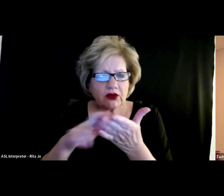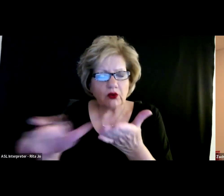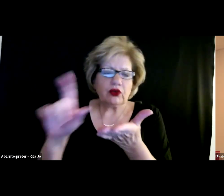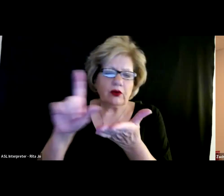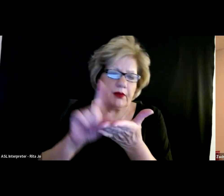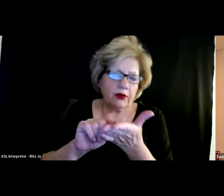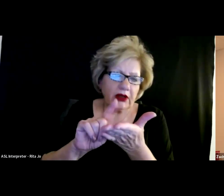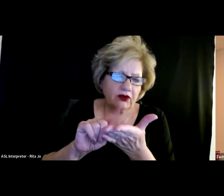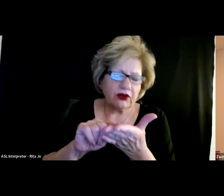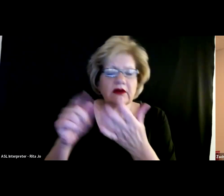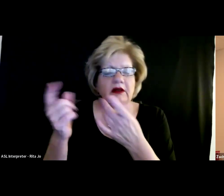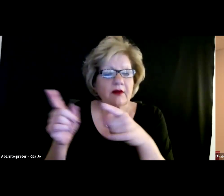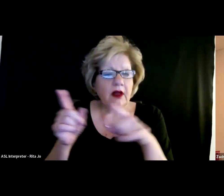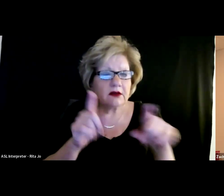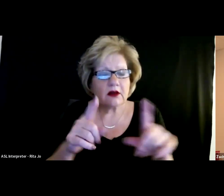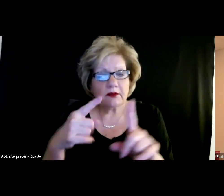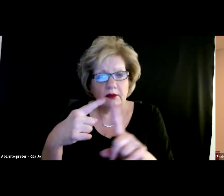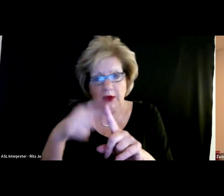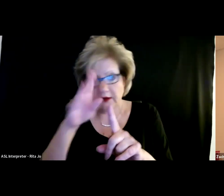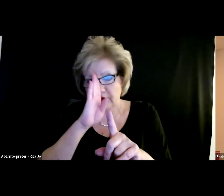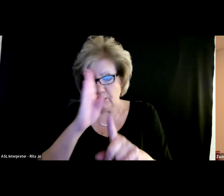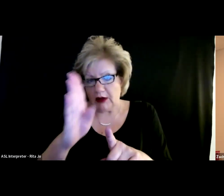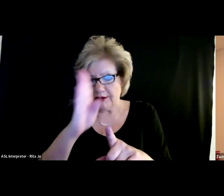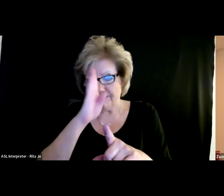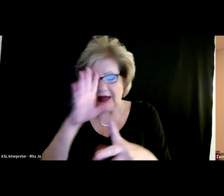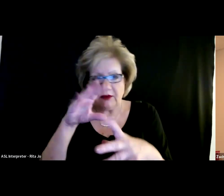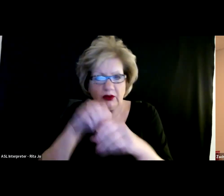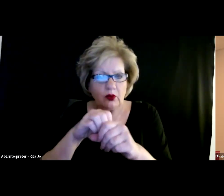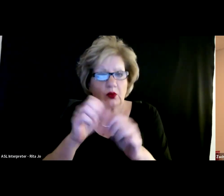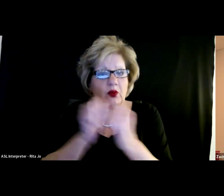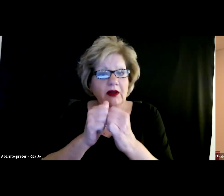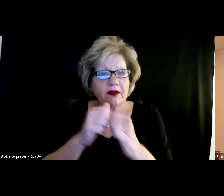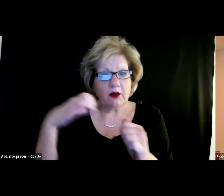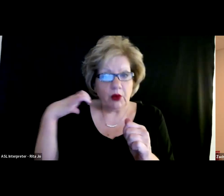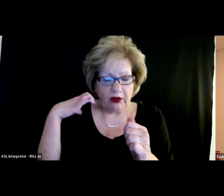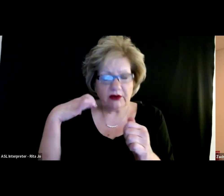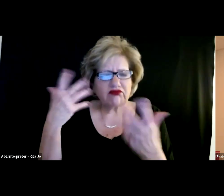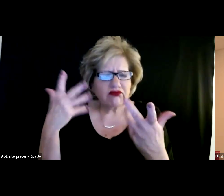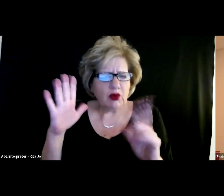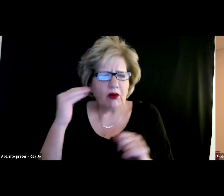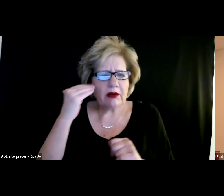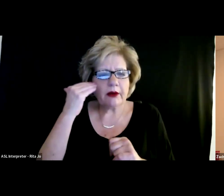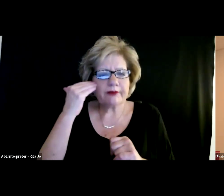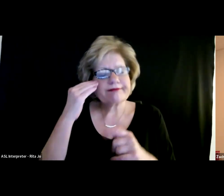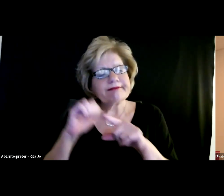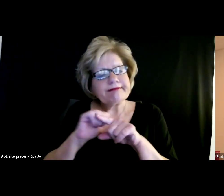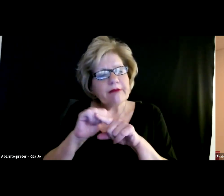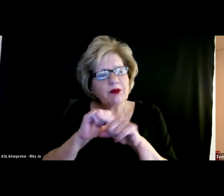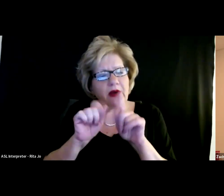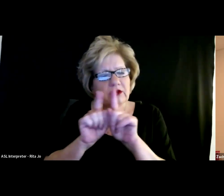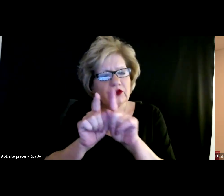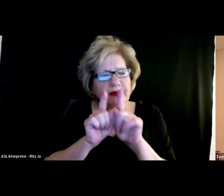publications, events, and even direct engagement with employers. As many of you know, apprenticeship extends far